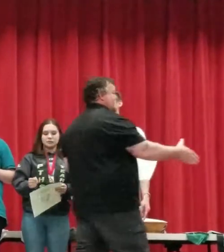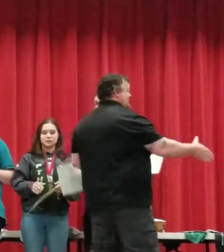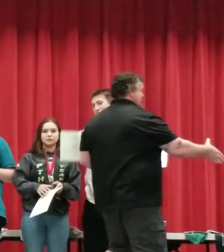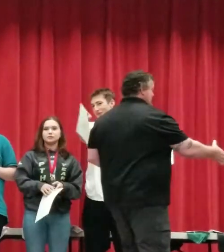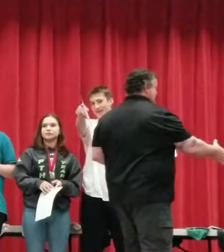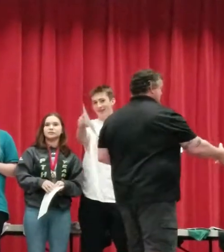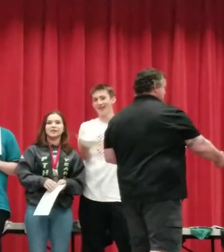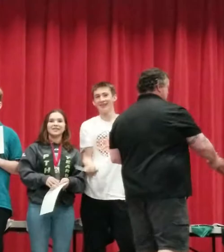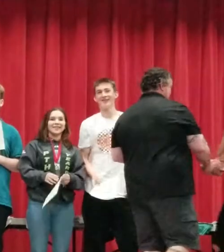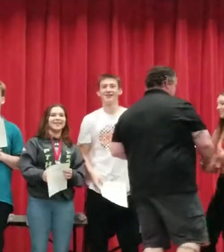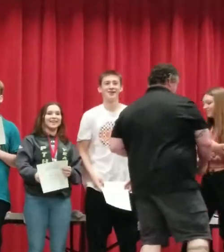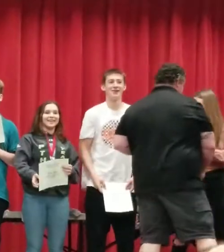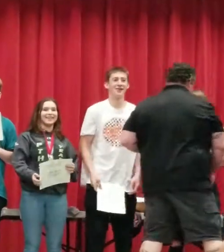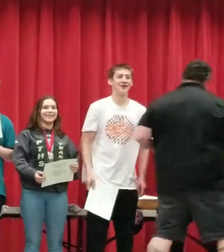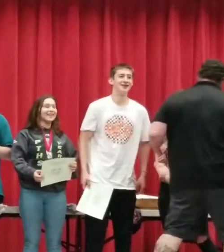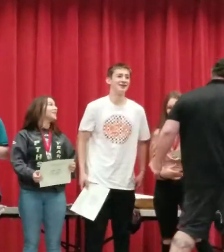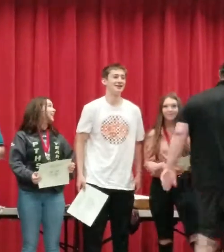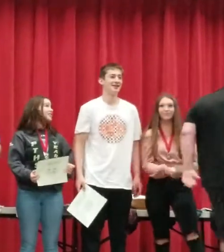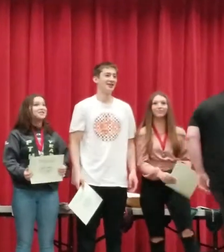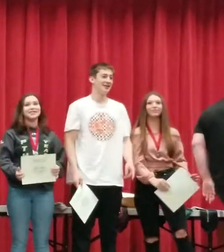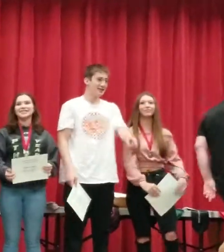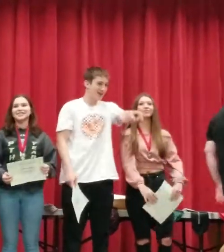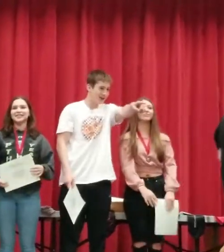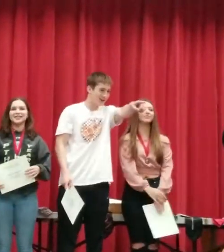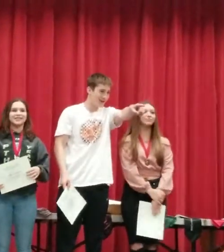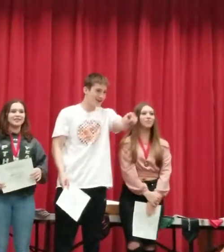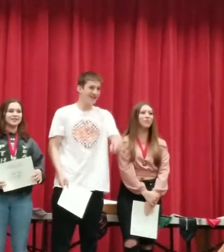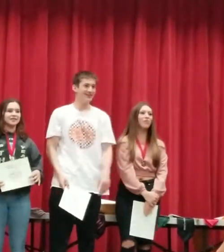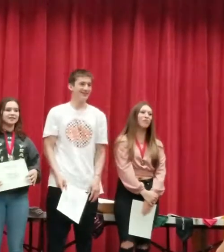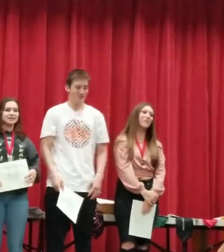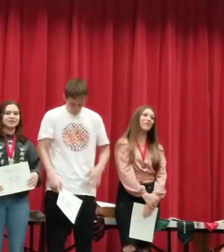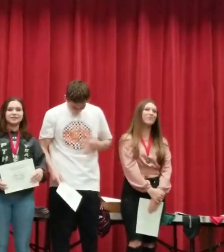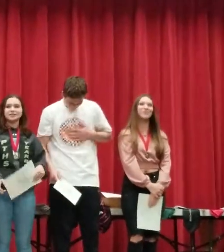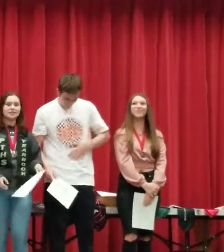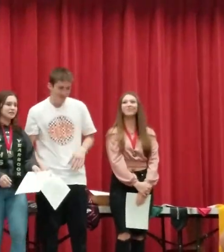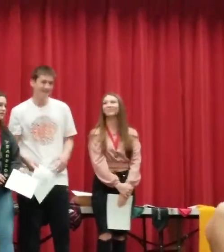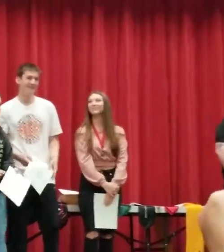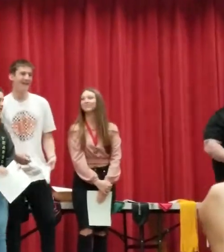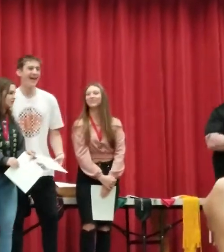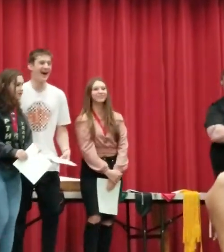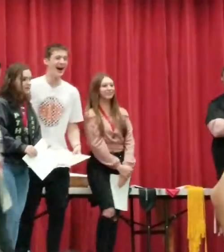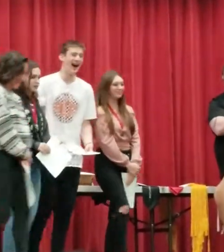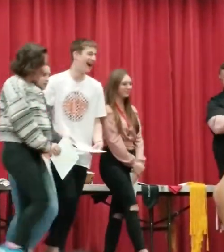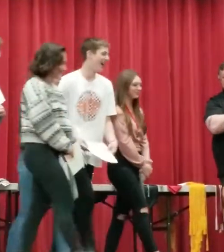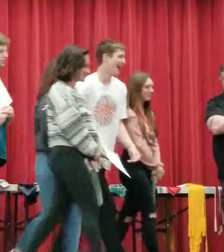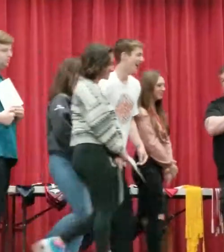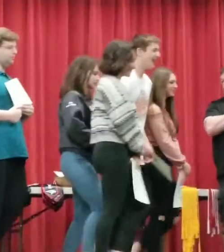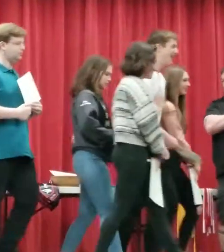Congratulations to you all. Thank you.